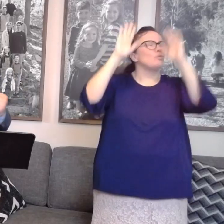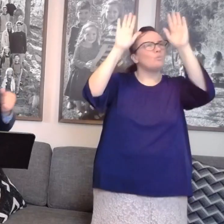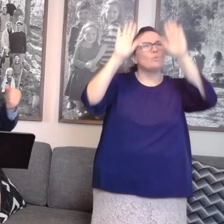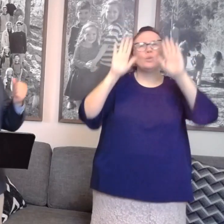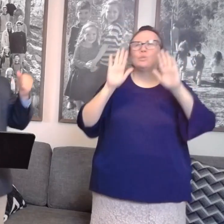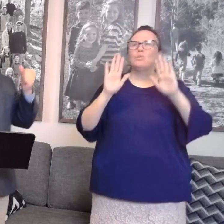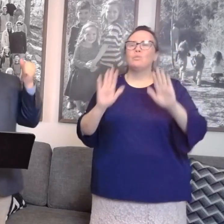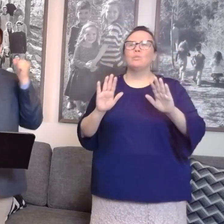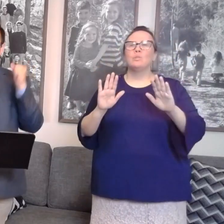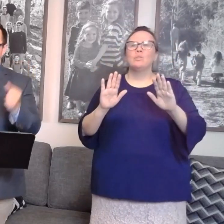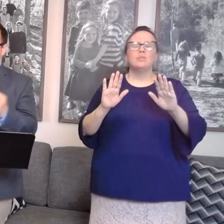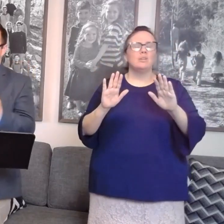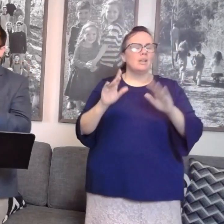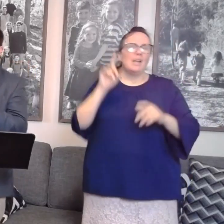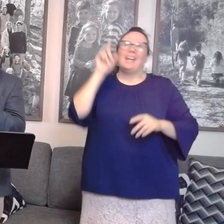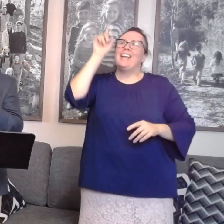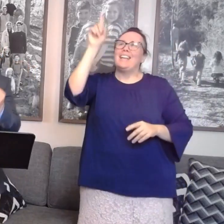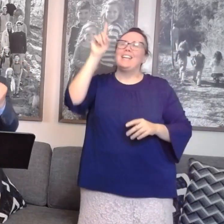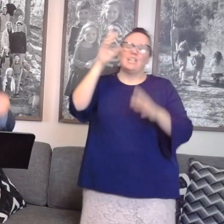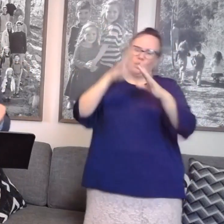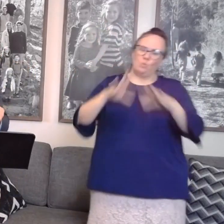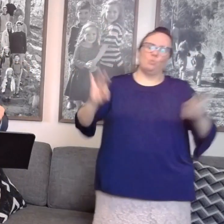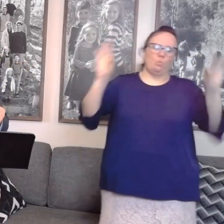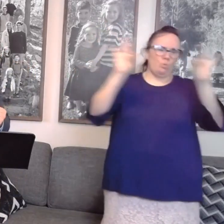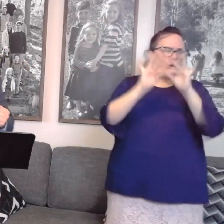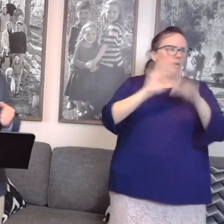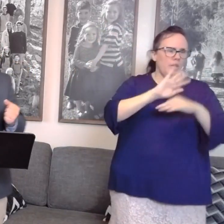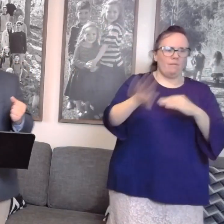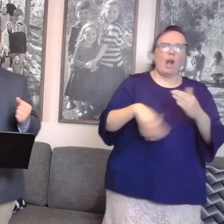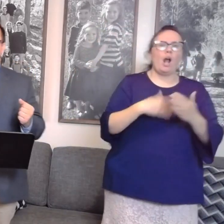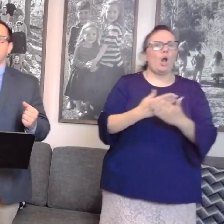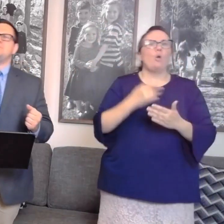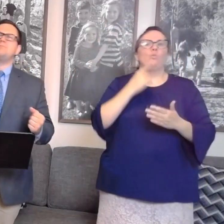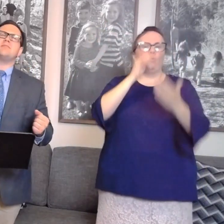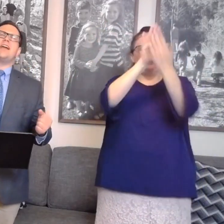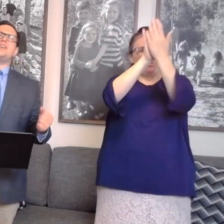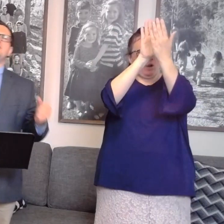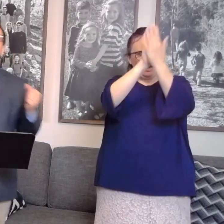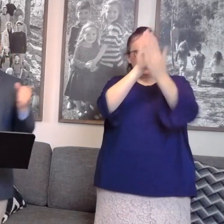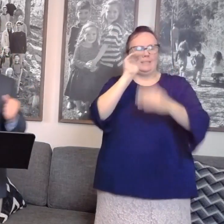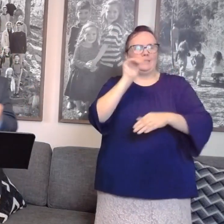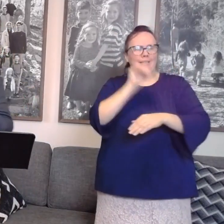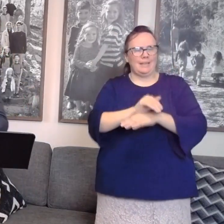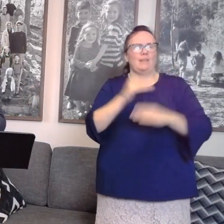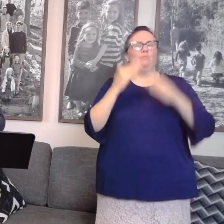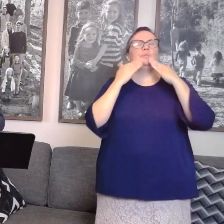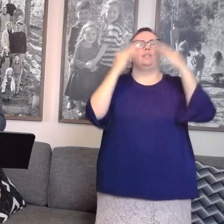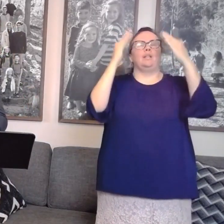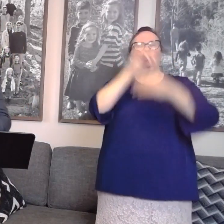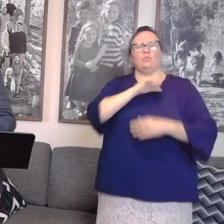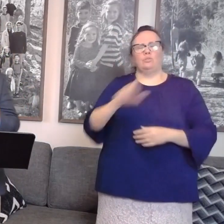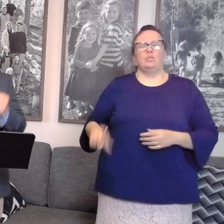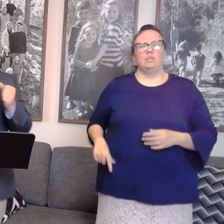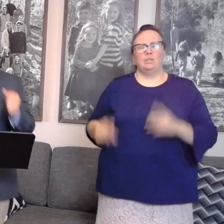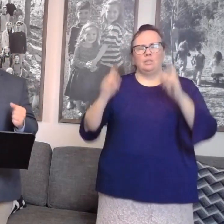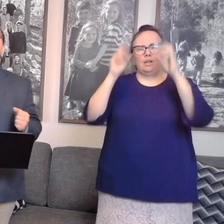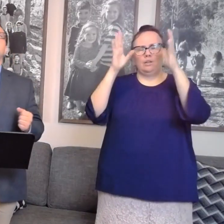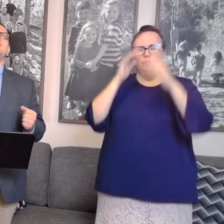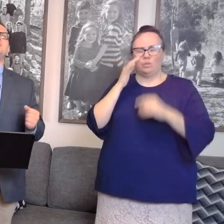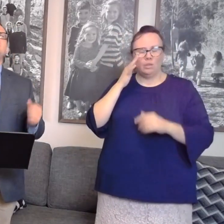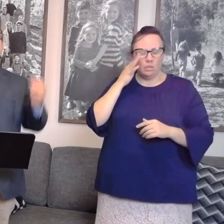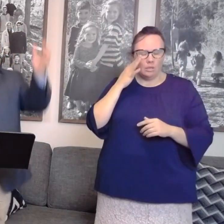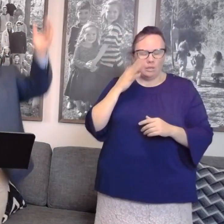wonderful. Yes, and he's worthy of all praise tonight. Hallelujah. Thank you, Jesus.